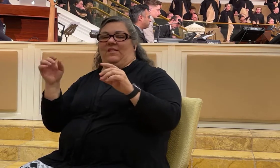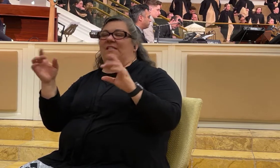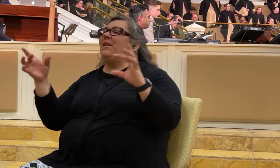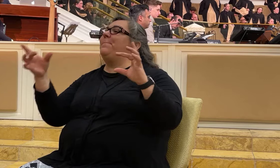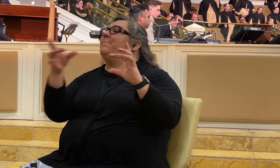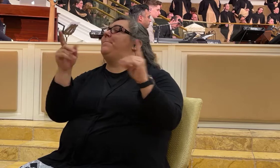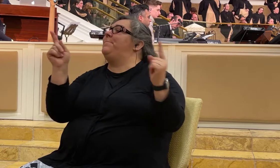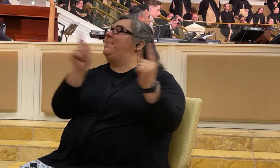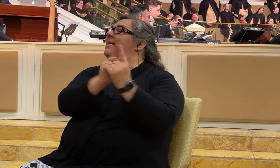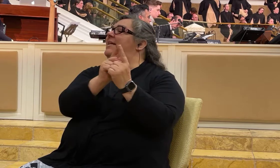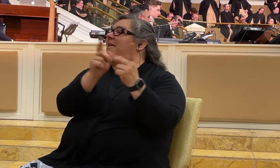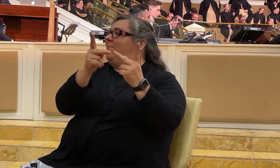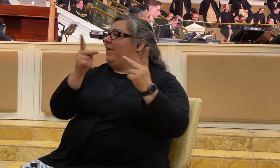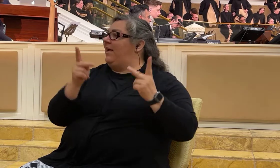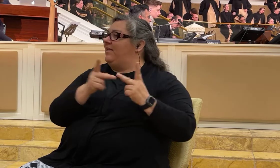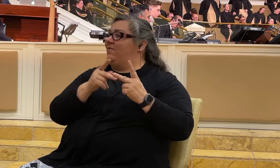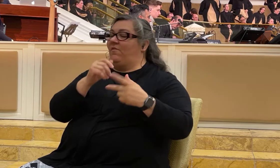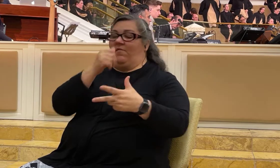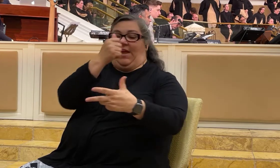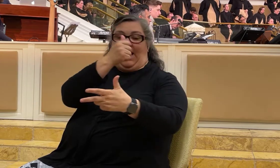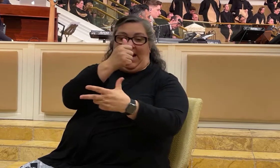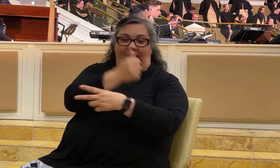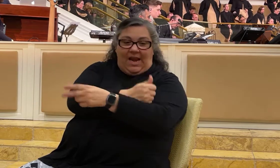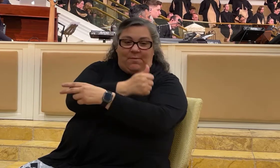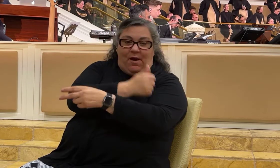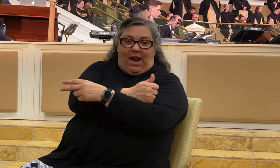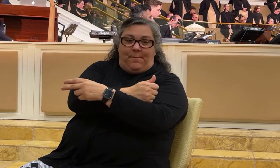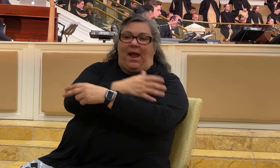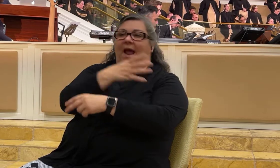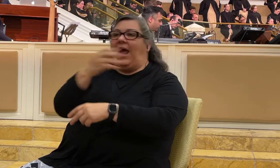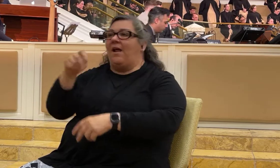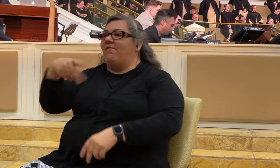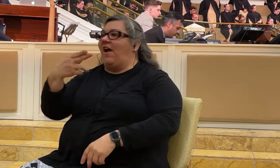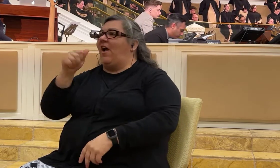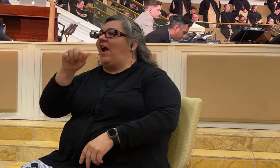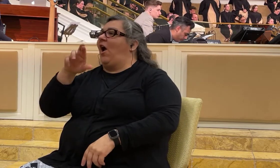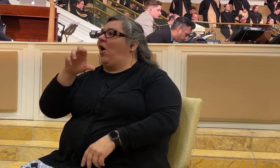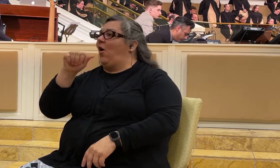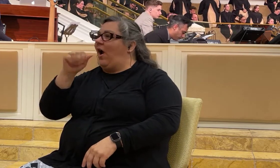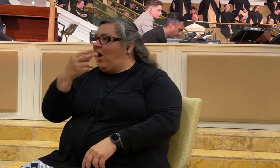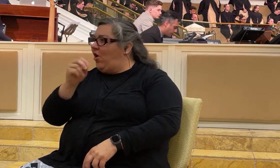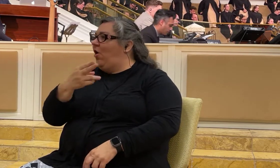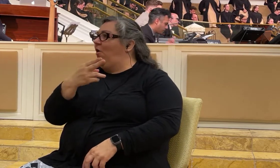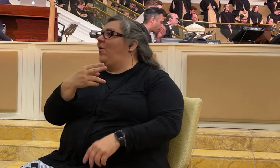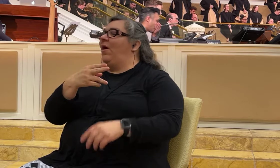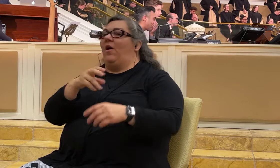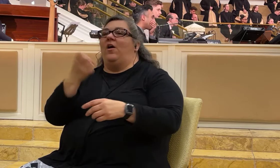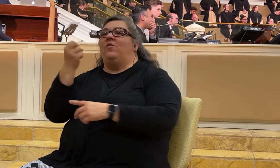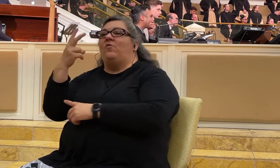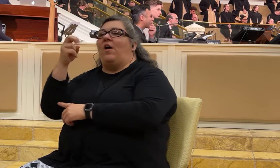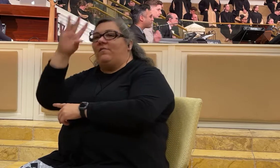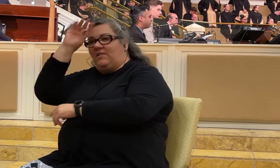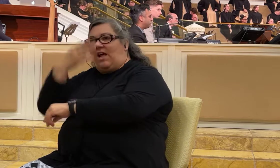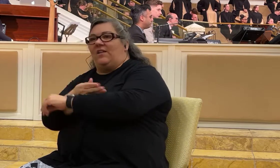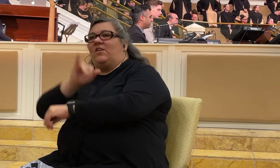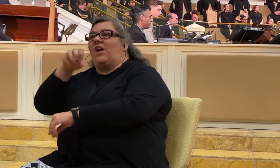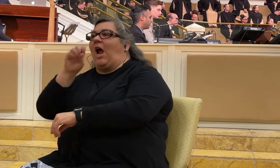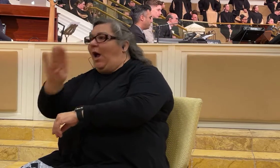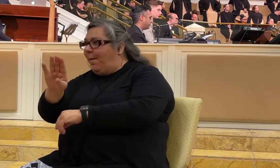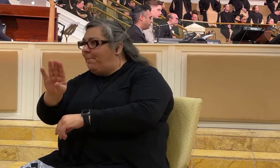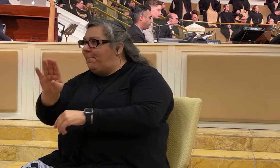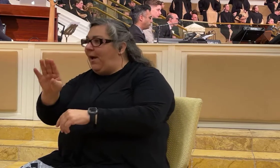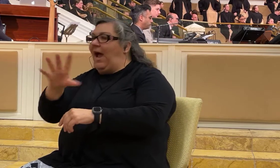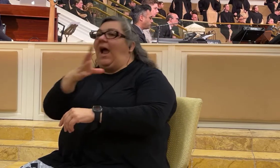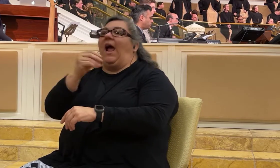the meeting place of Abraham and Pharaoh. It's the meeting place of the 12 sons of Jacob